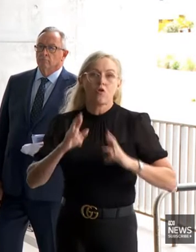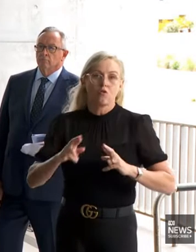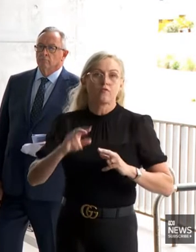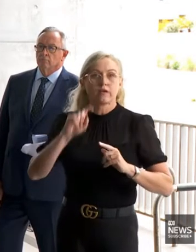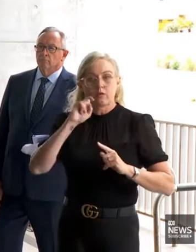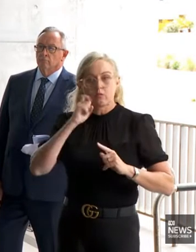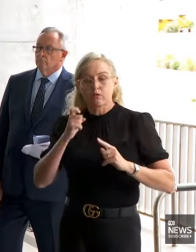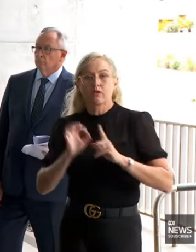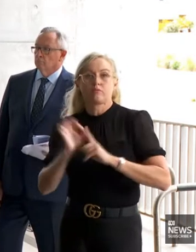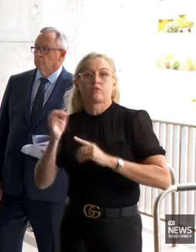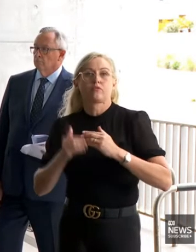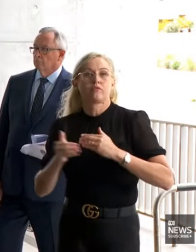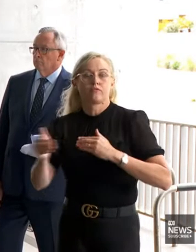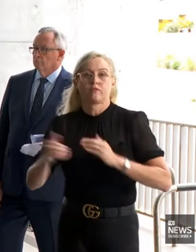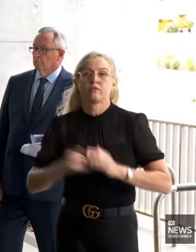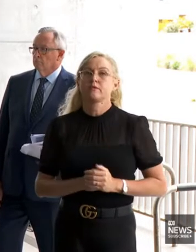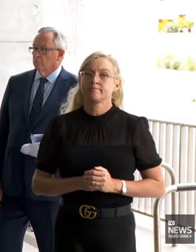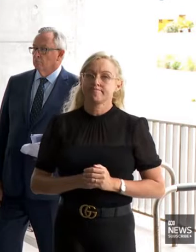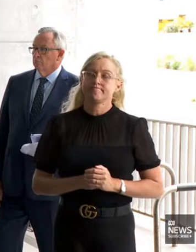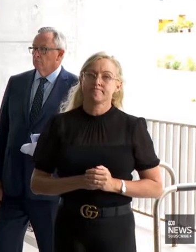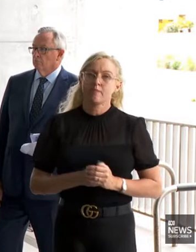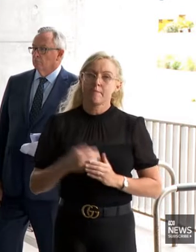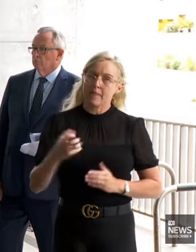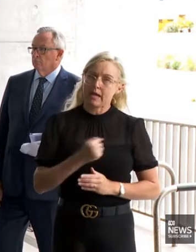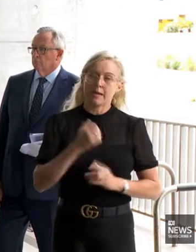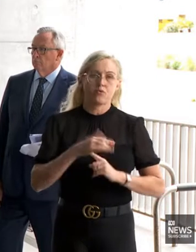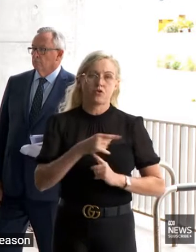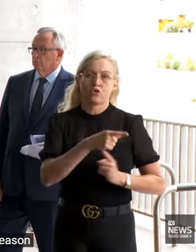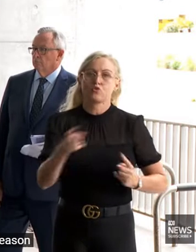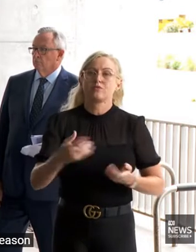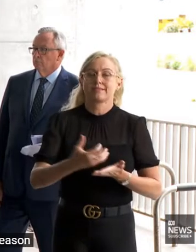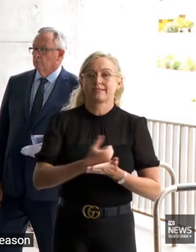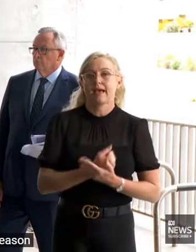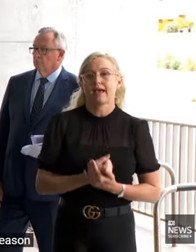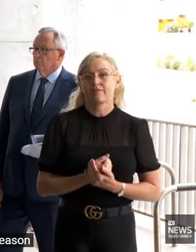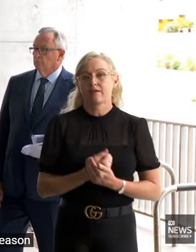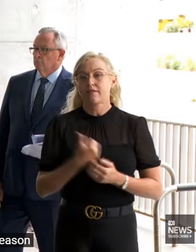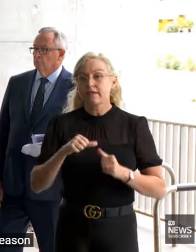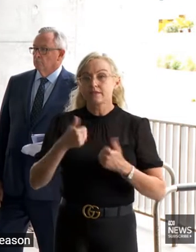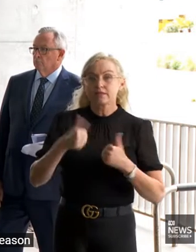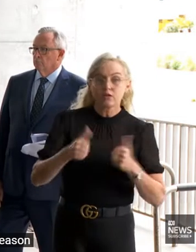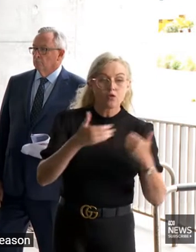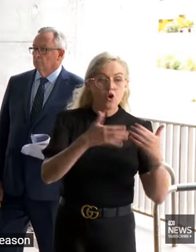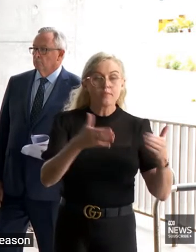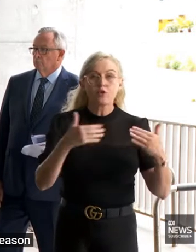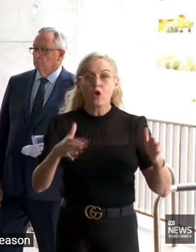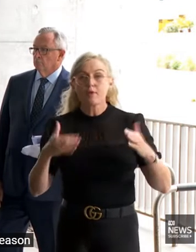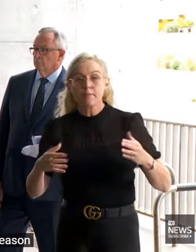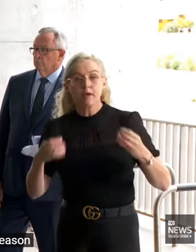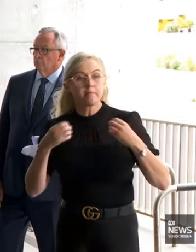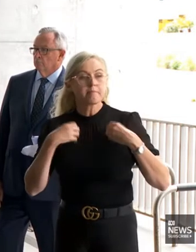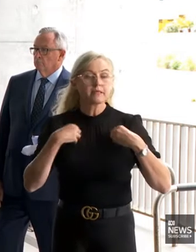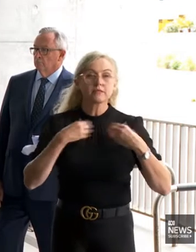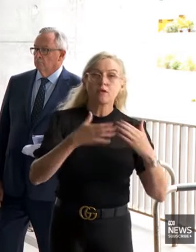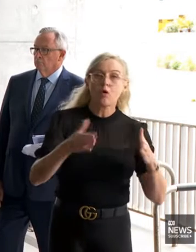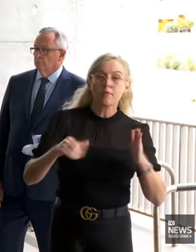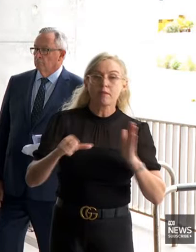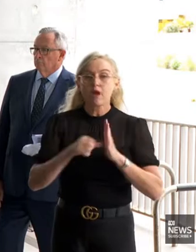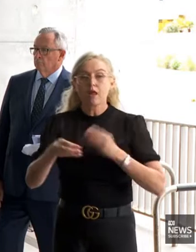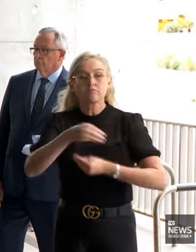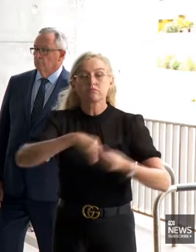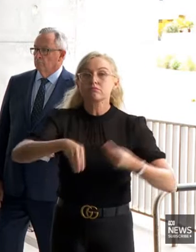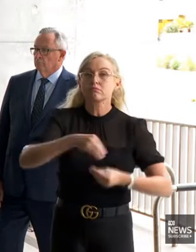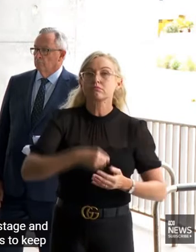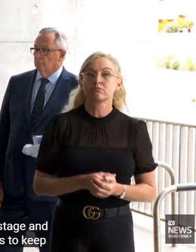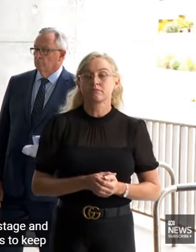stage. Our number one priority is to keep people safe as we continue to open up the economy safely. We're incredibly confident that New South Wales and our